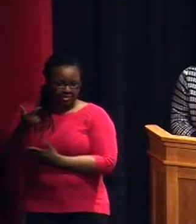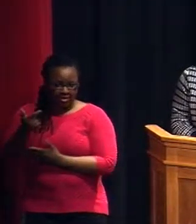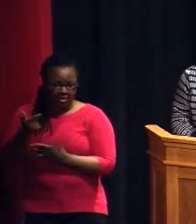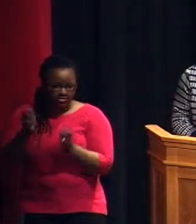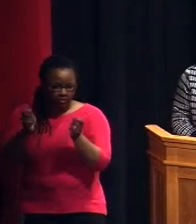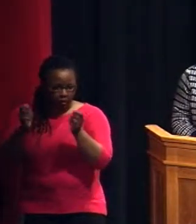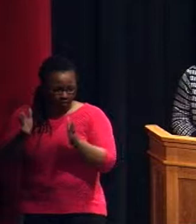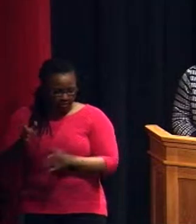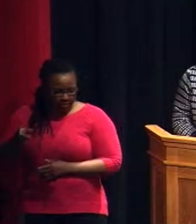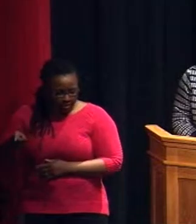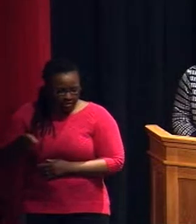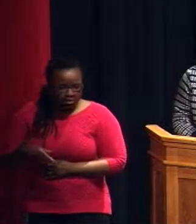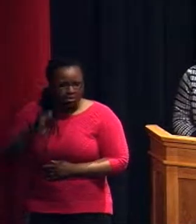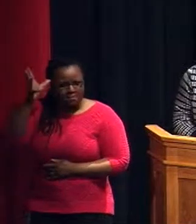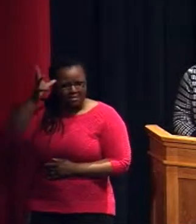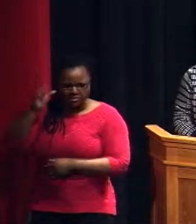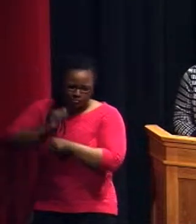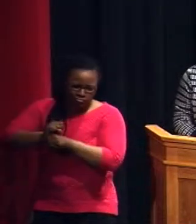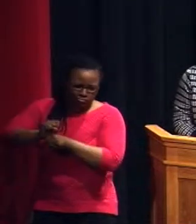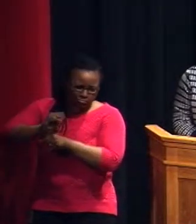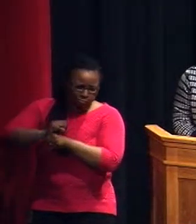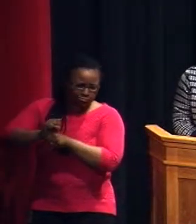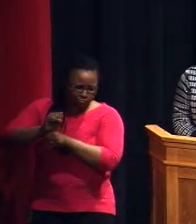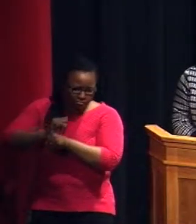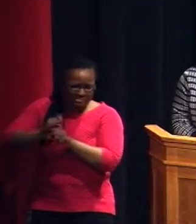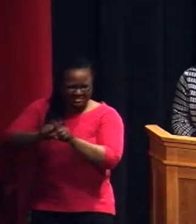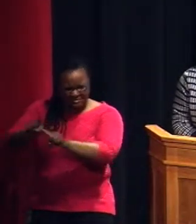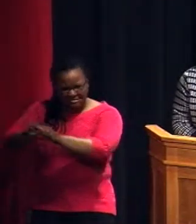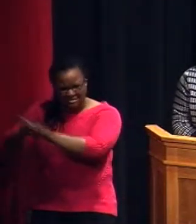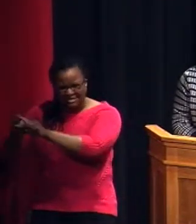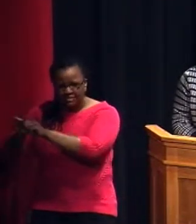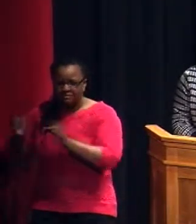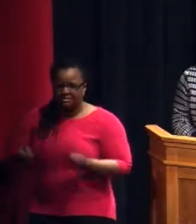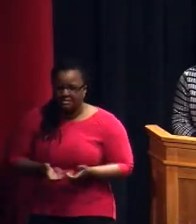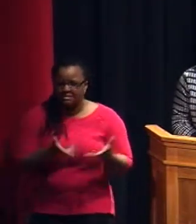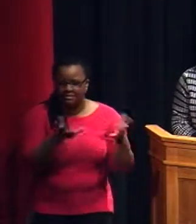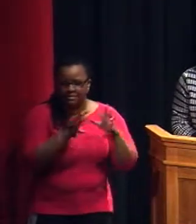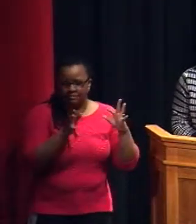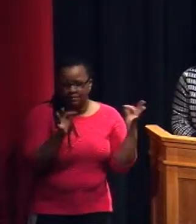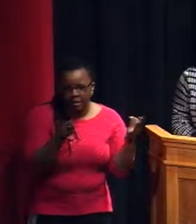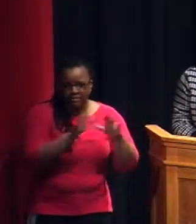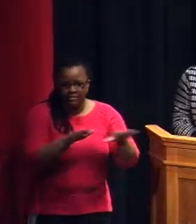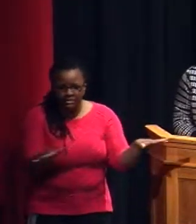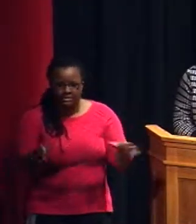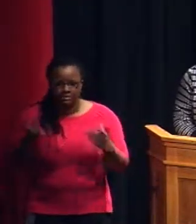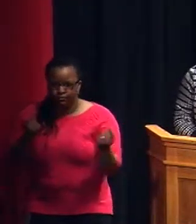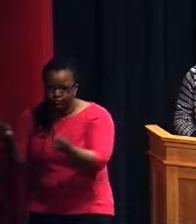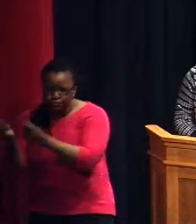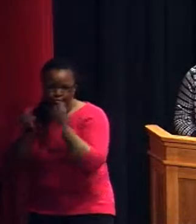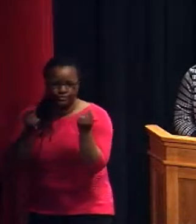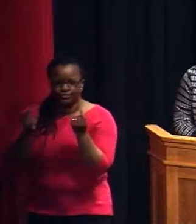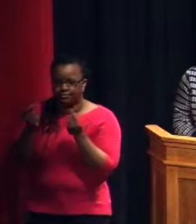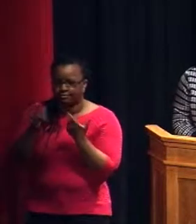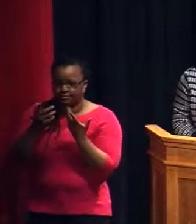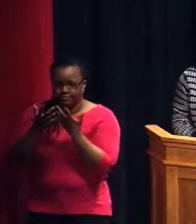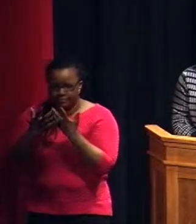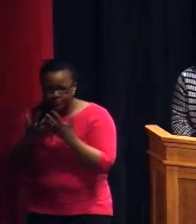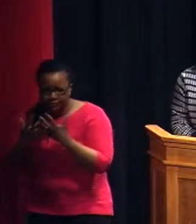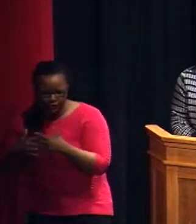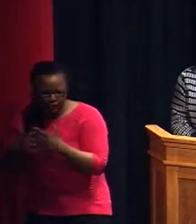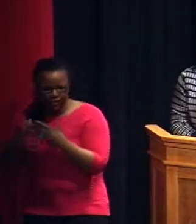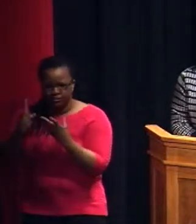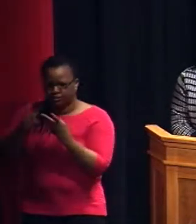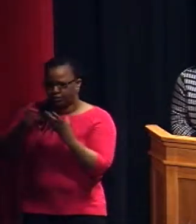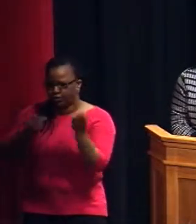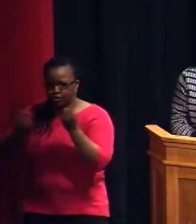Glass. My father worked many jobs to get us opportunities. He worked at the foundry and he drove cab, and a lot of times he